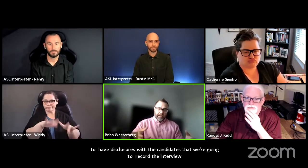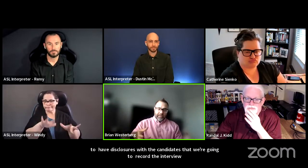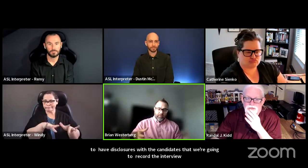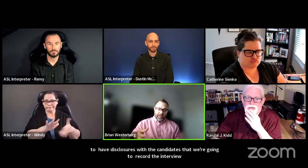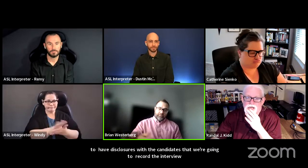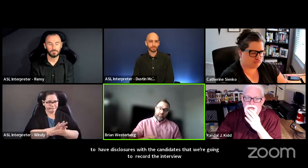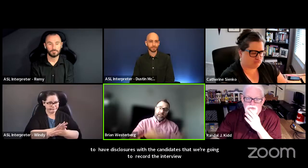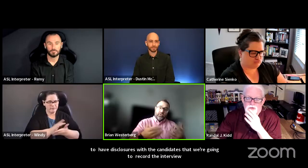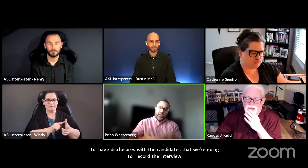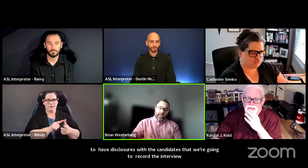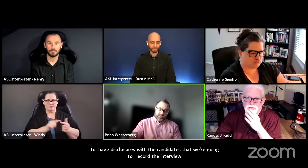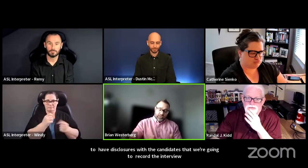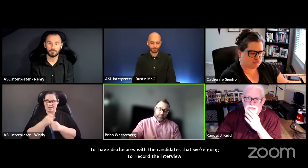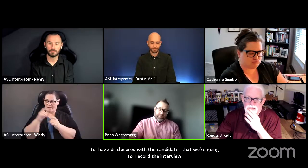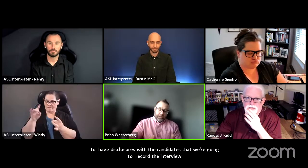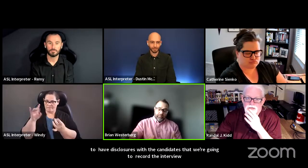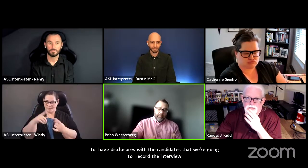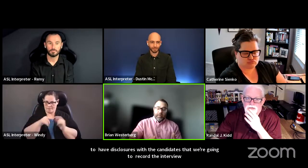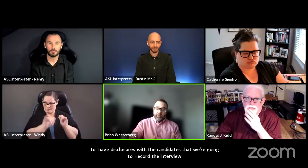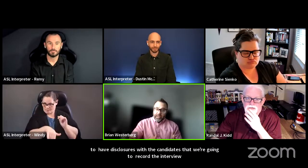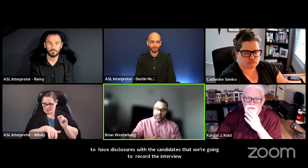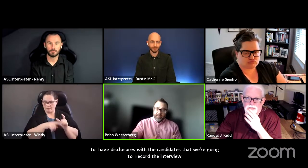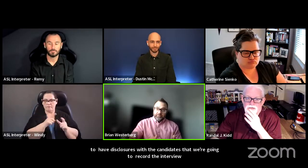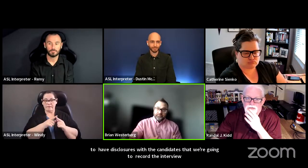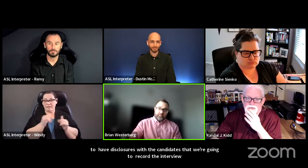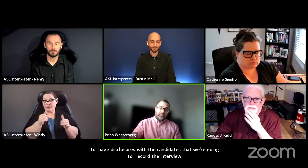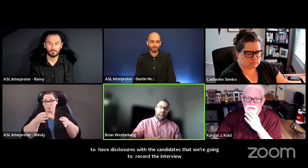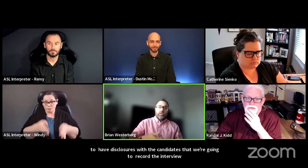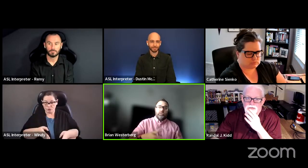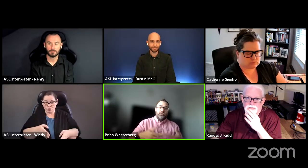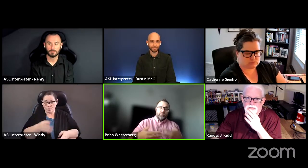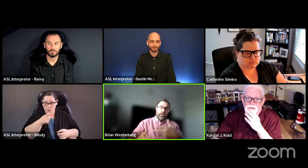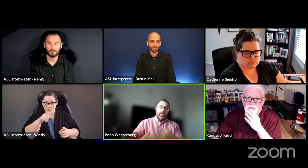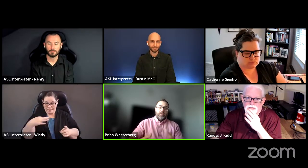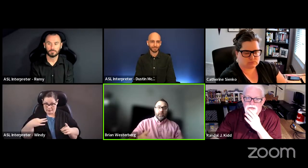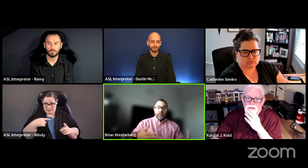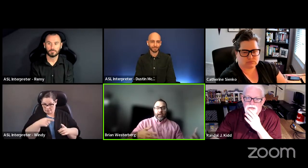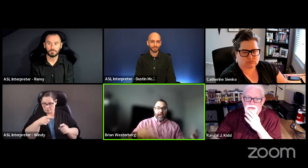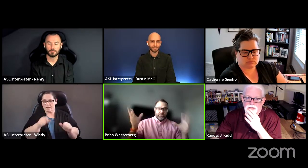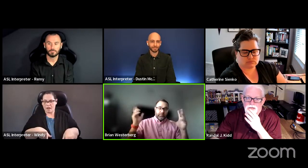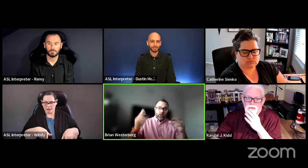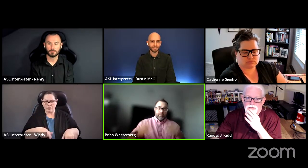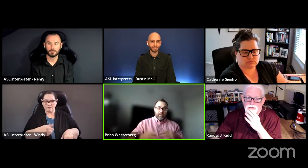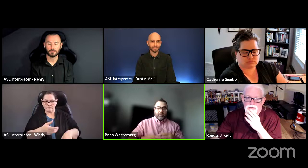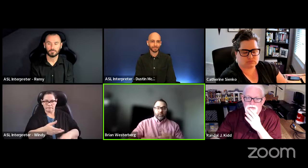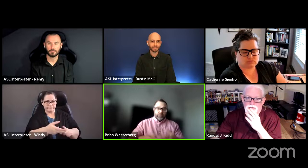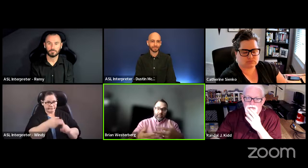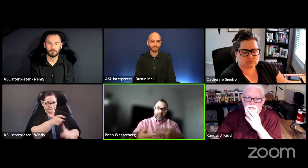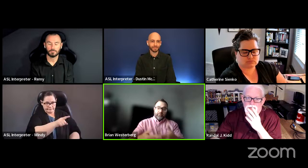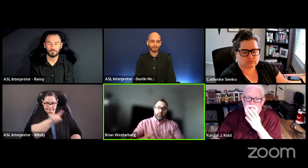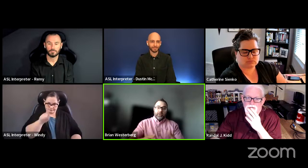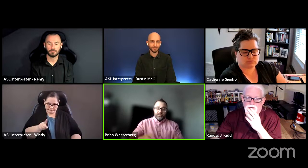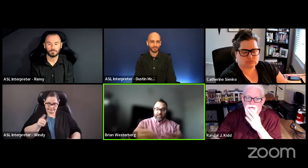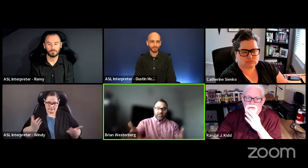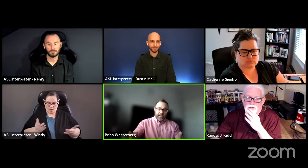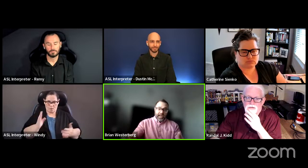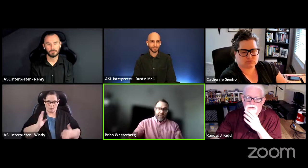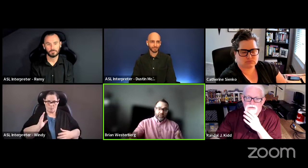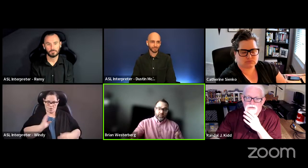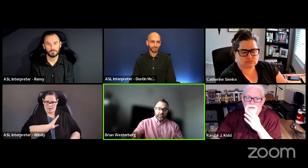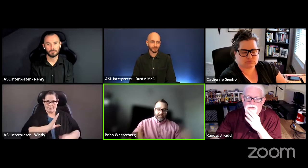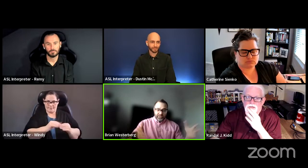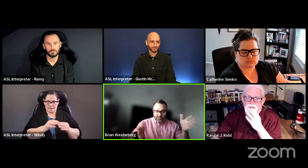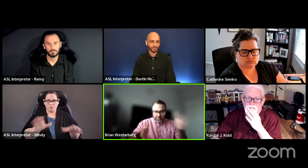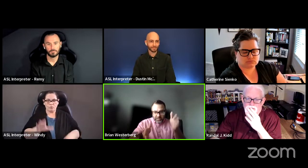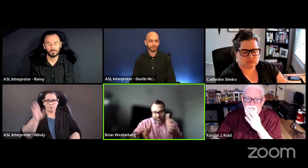some feedback that way. Then you could actually bring them in to a actual board meeting, if you will, and make them do a presentation and